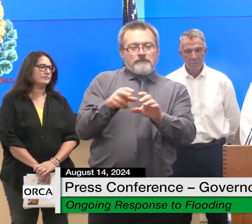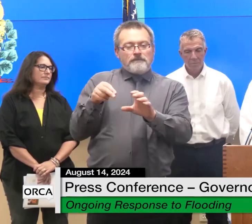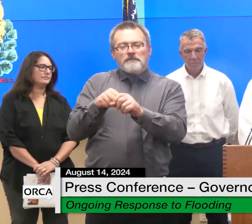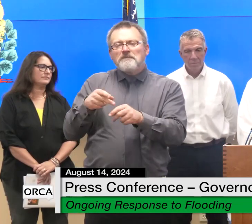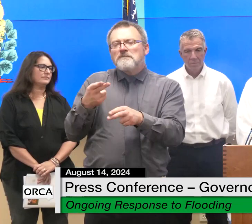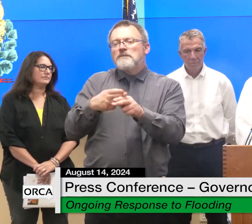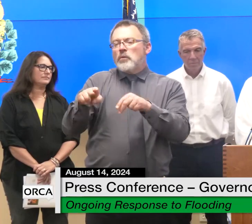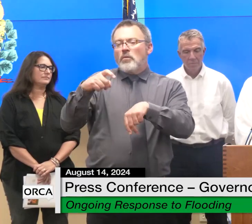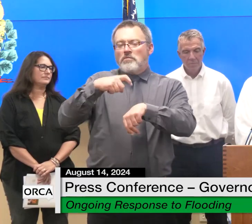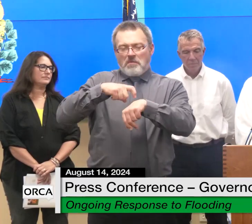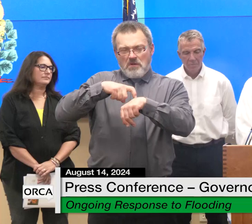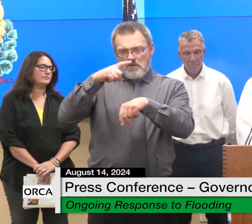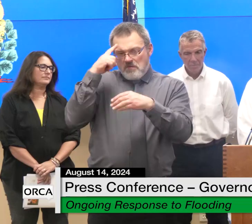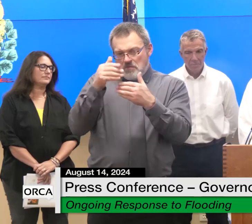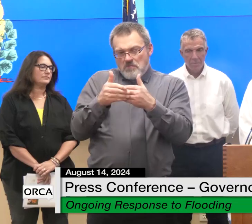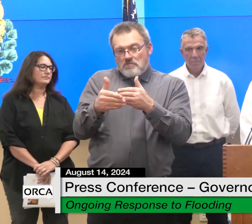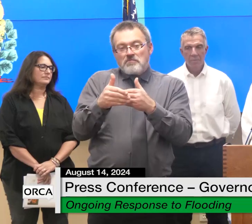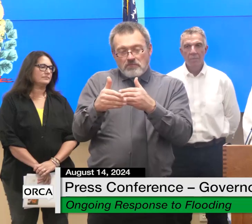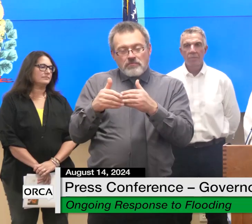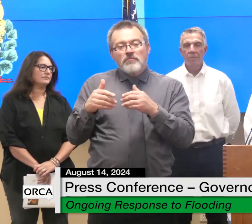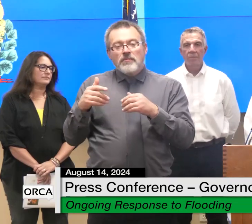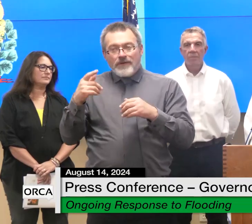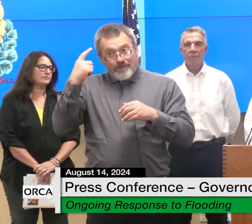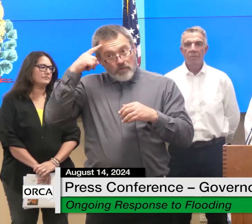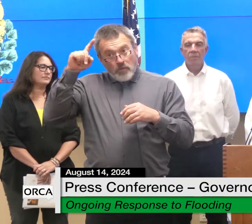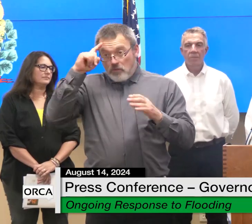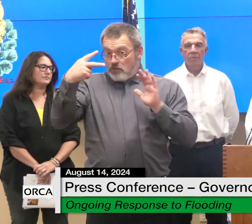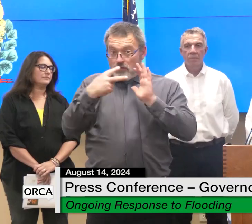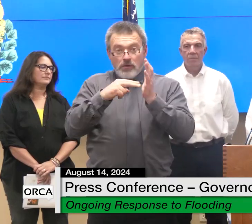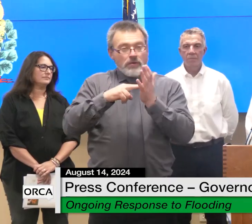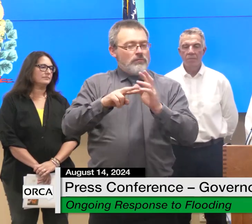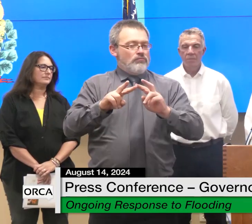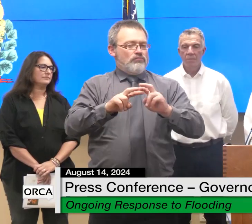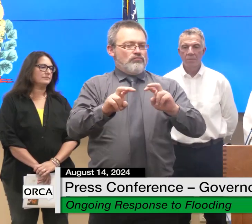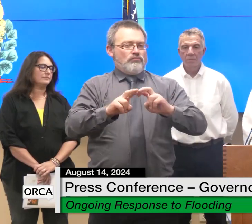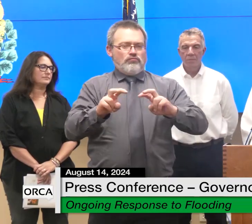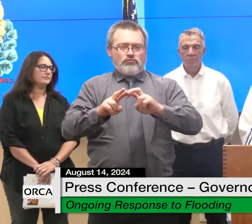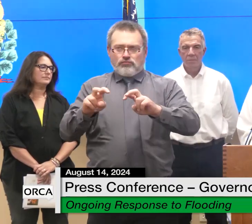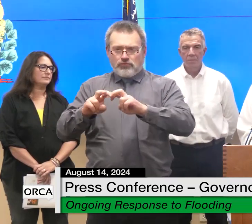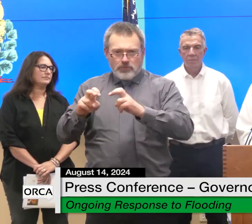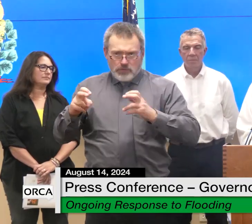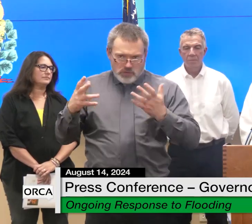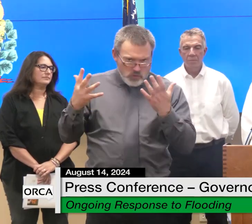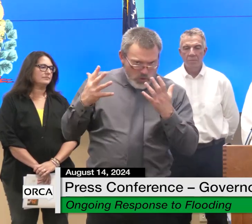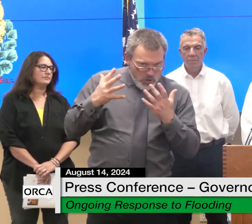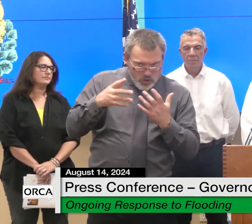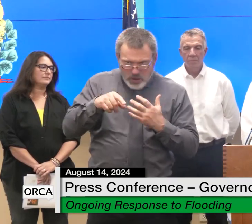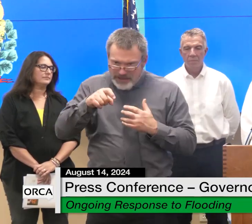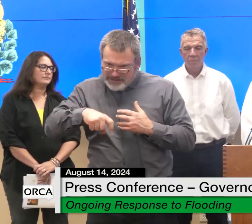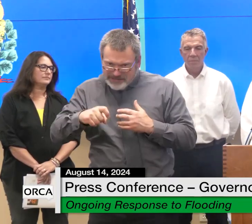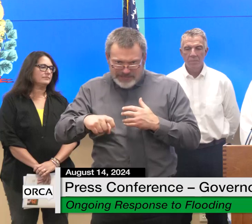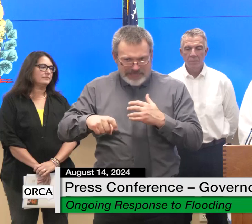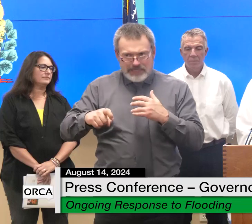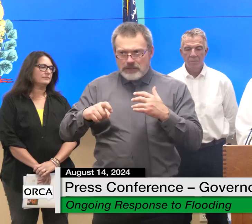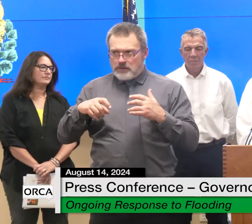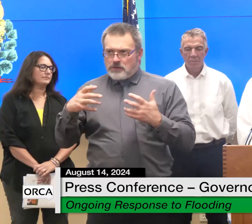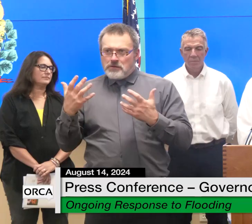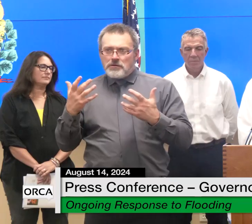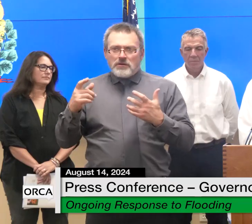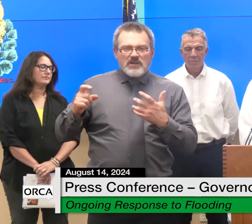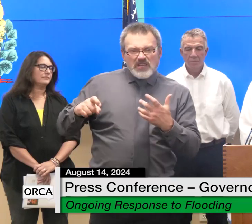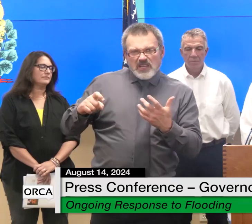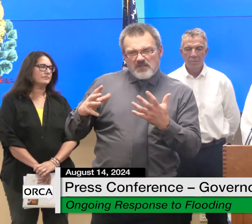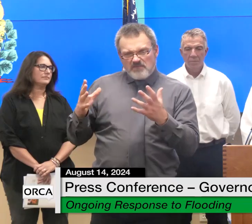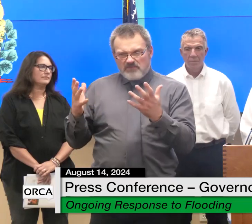while we evaluate how this summer's flood changes the needs in the next year. These bridge case managers, as we're calling them, will be